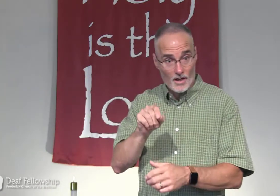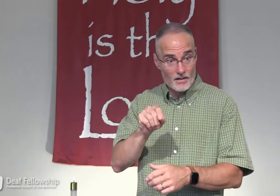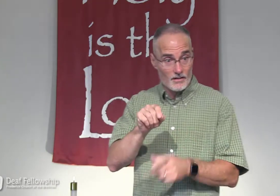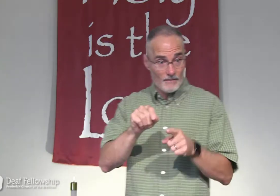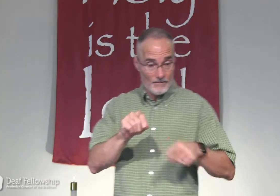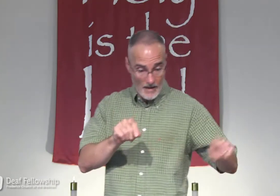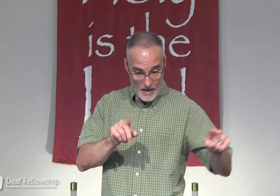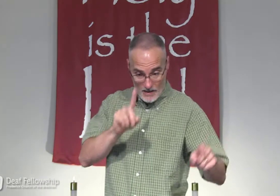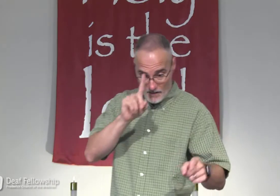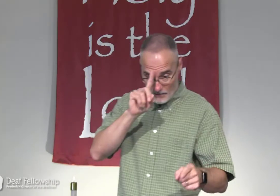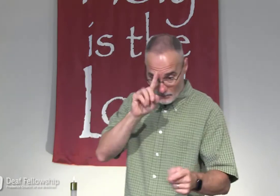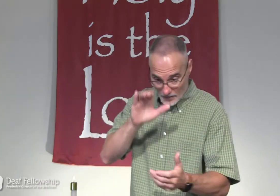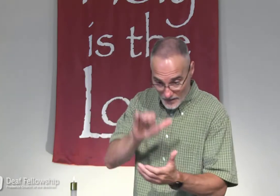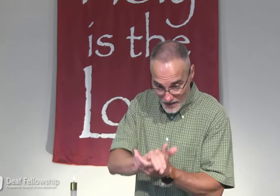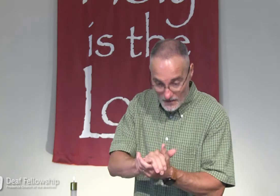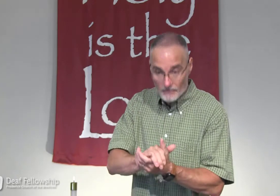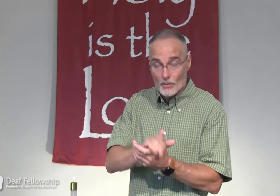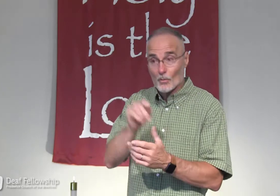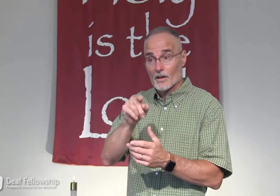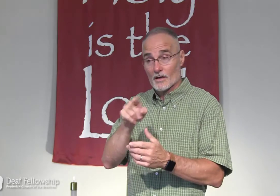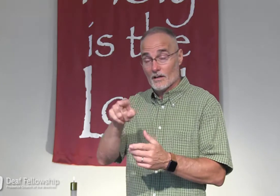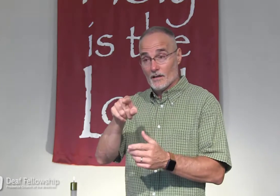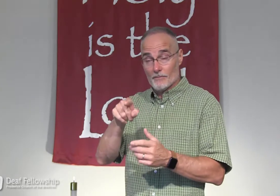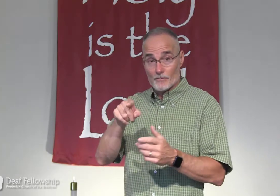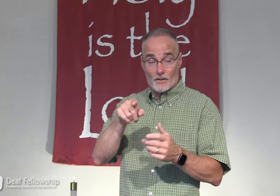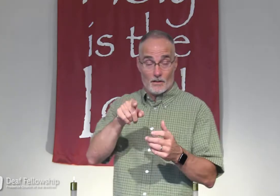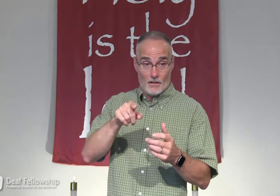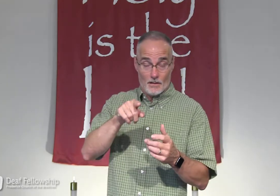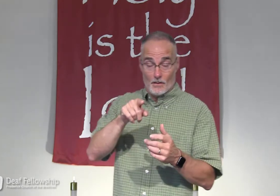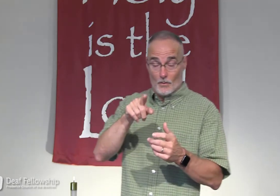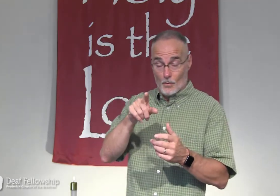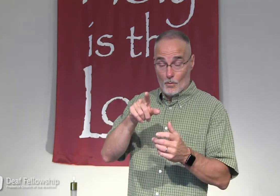I mean, my parents' marriage, what they believed,